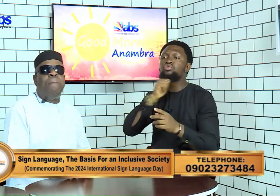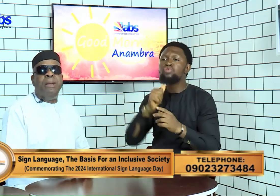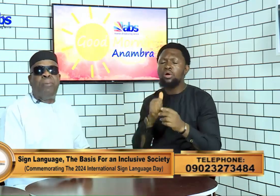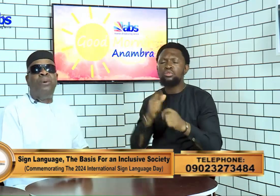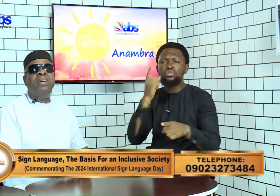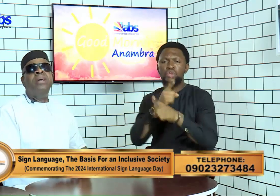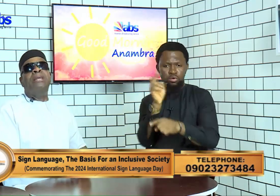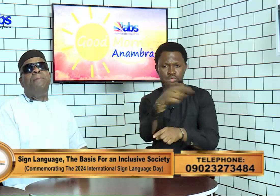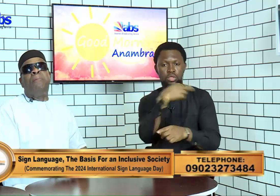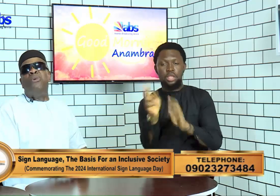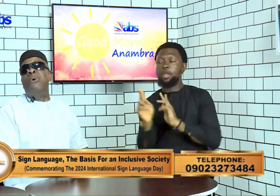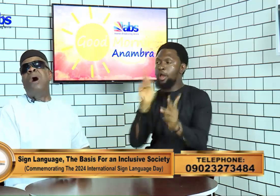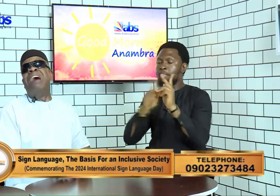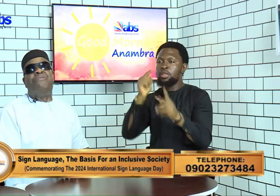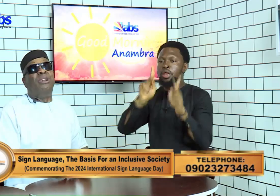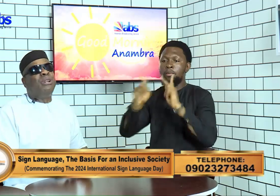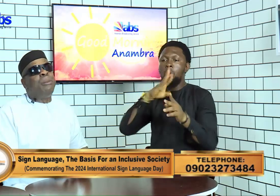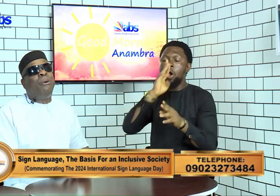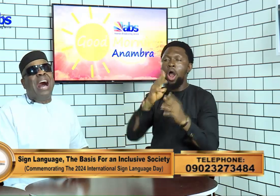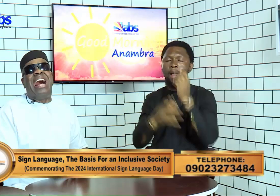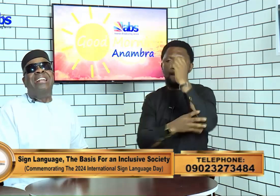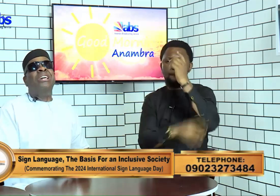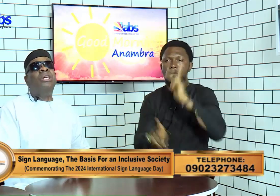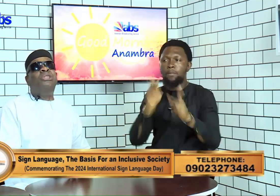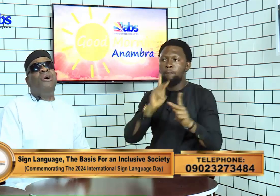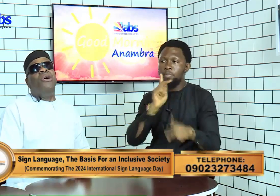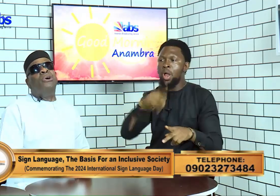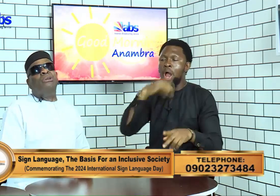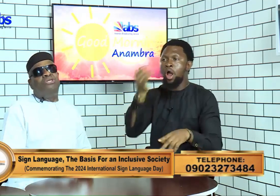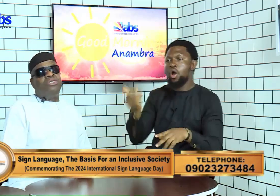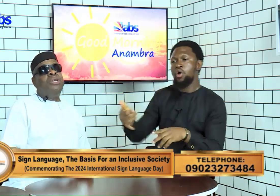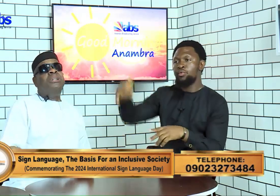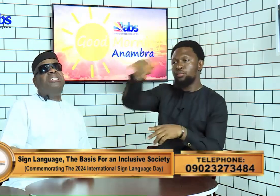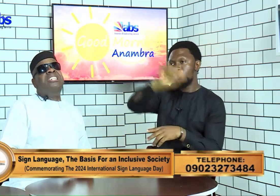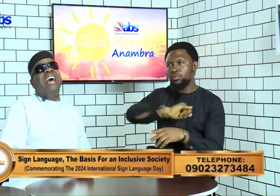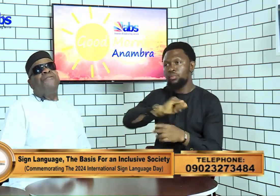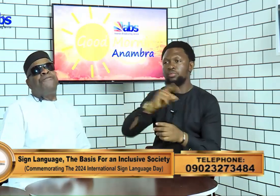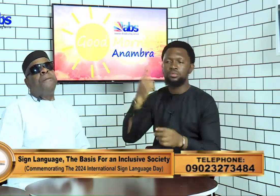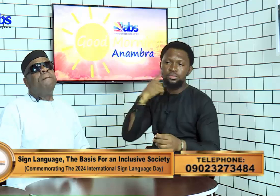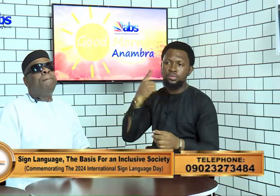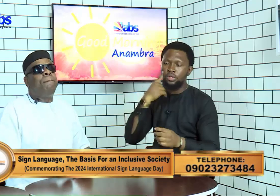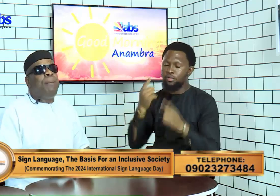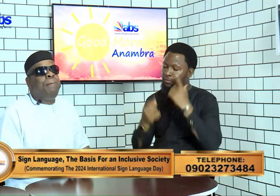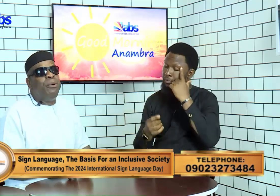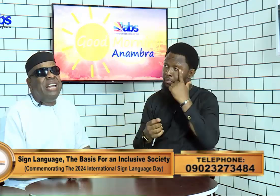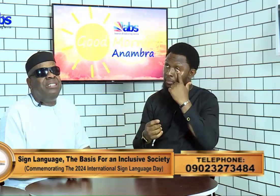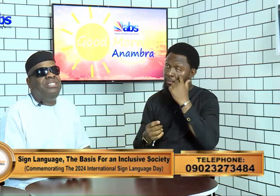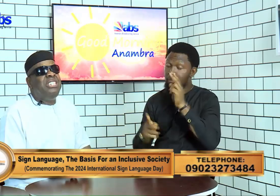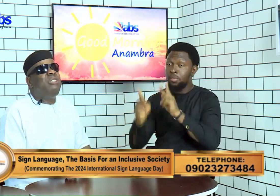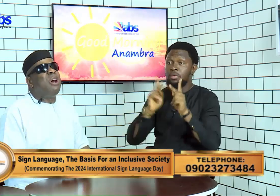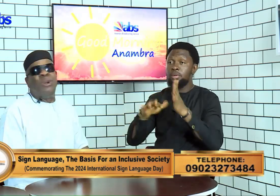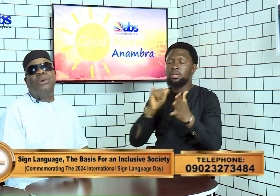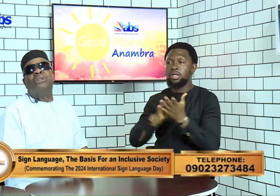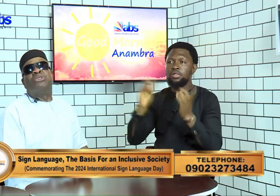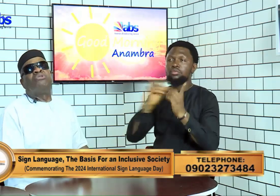vulnerable people. The people who are vulnerable are those deaf people that